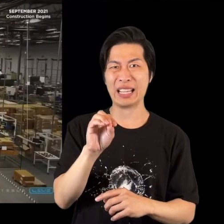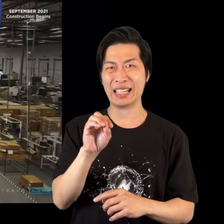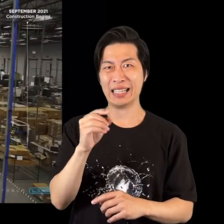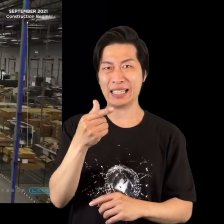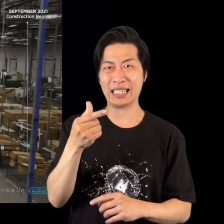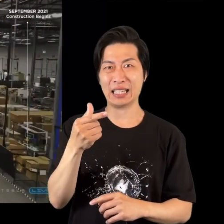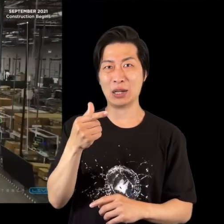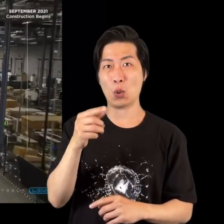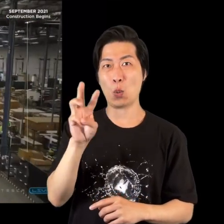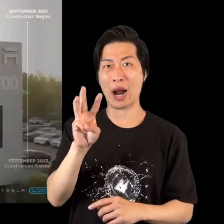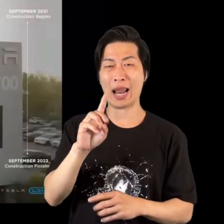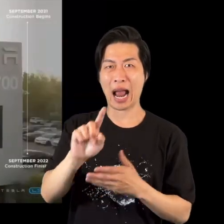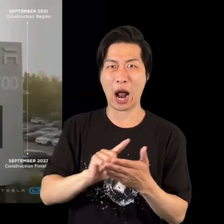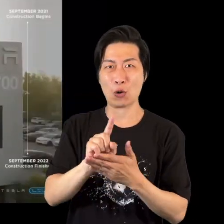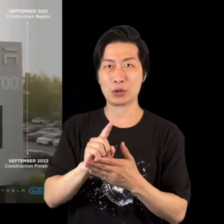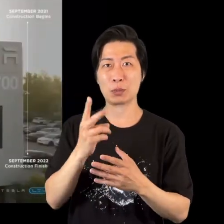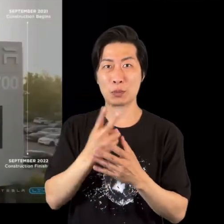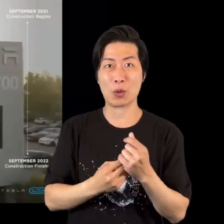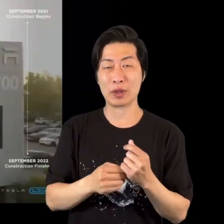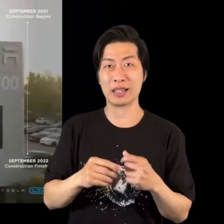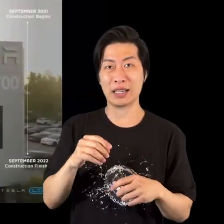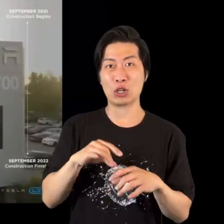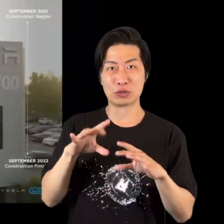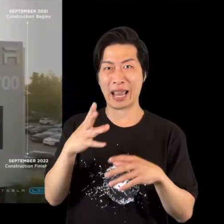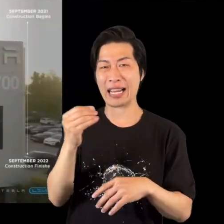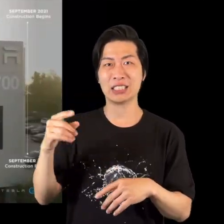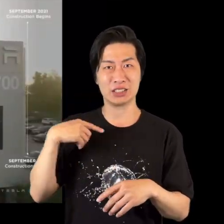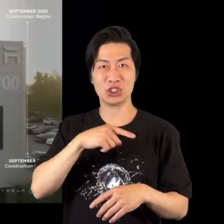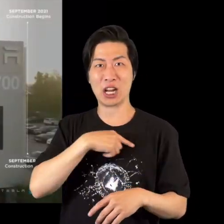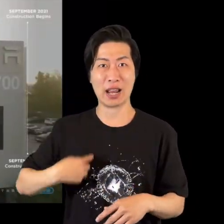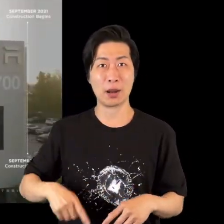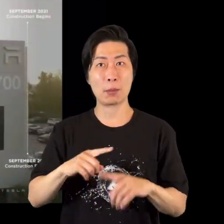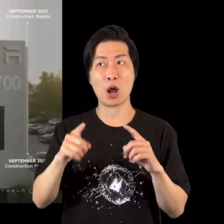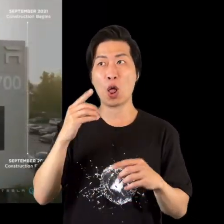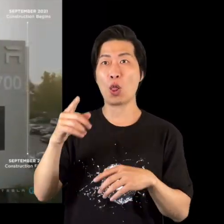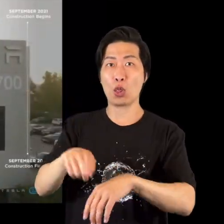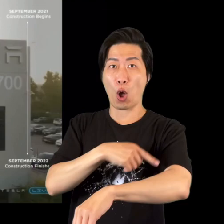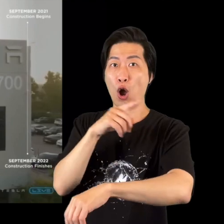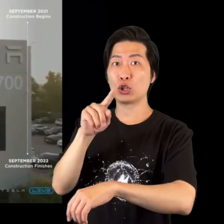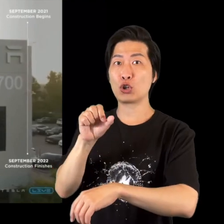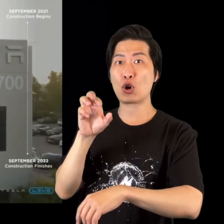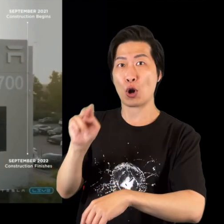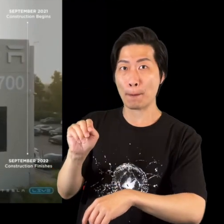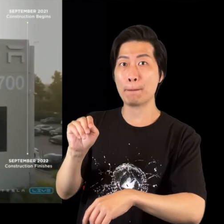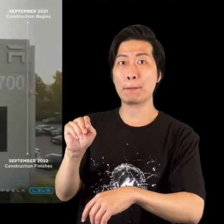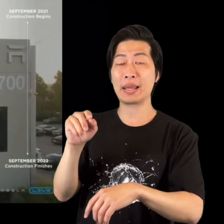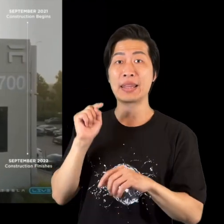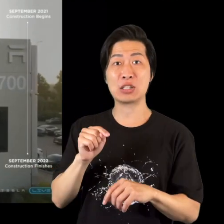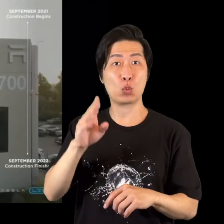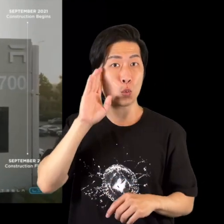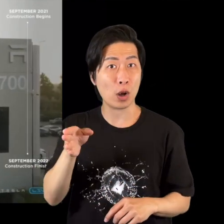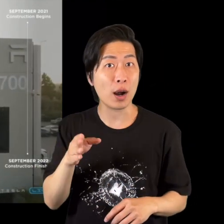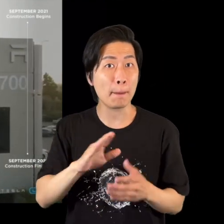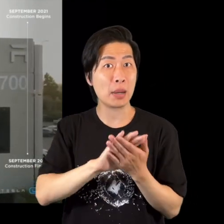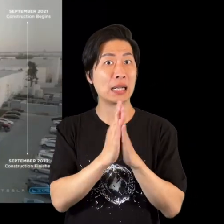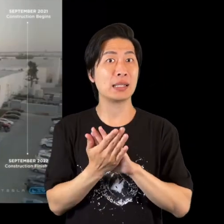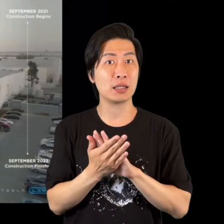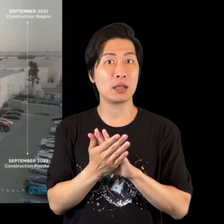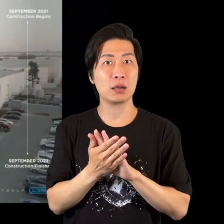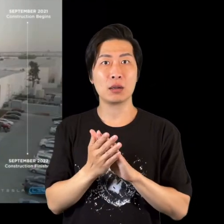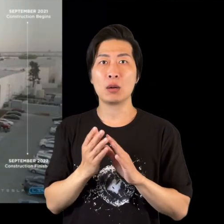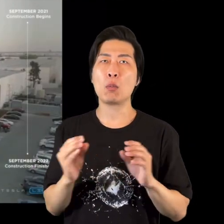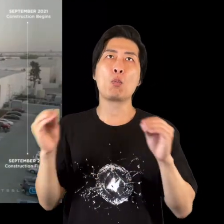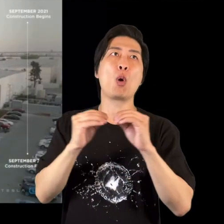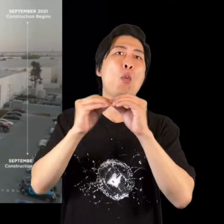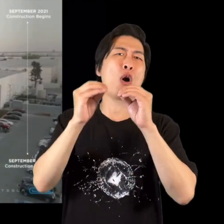we're aiming for 40 gigawatt hours a year, both in California and in China. But I think long term, this will